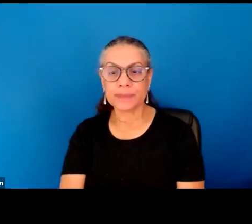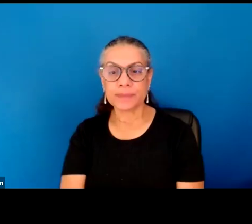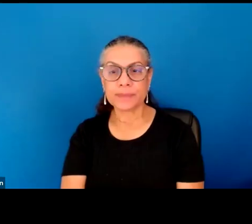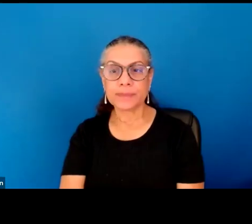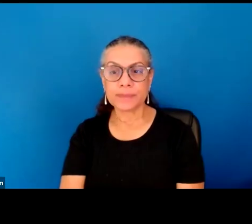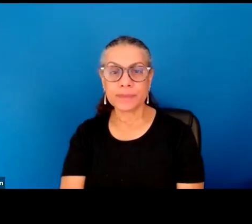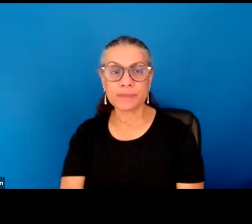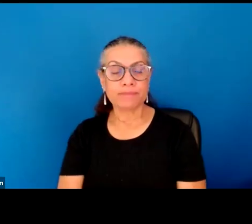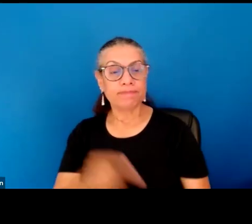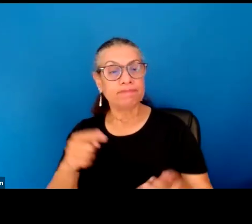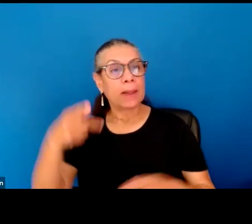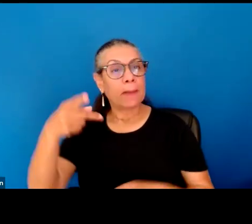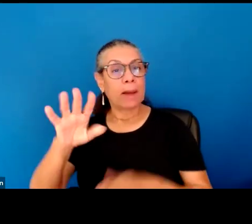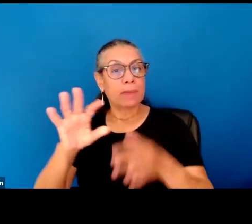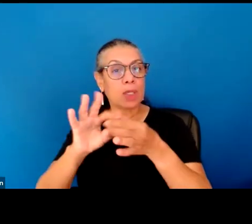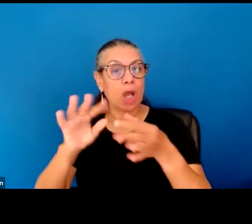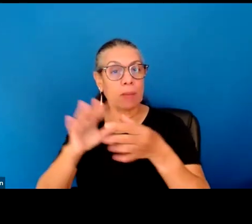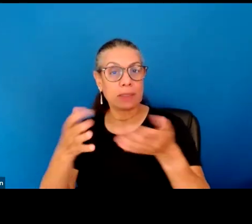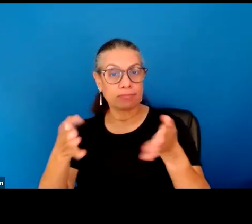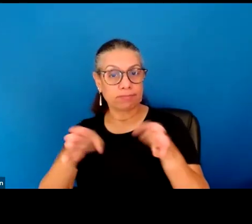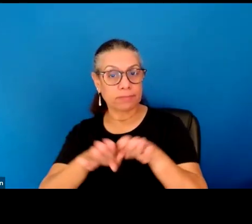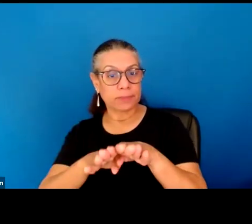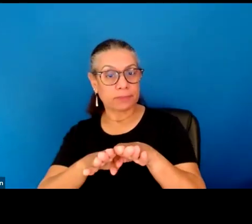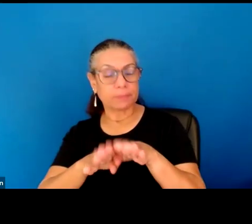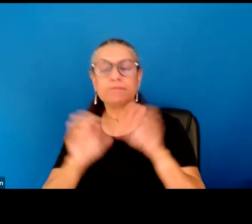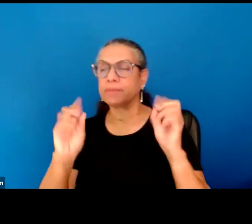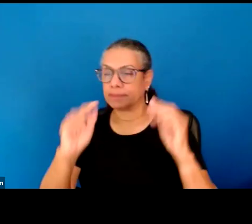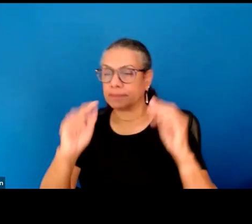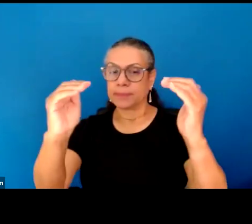Chair, that concludes public comment on reports. Thank you. New business?